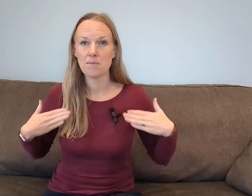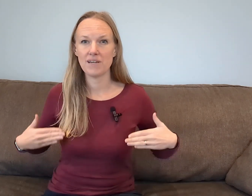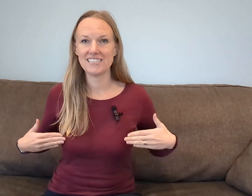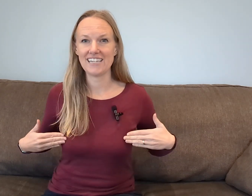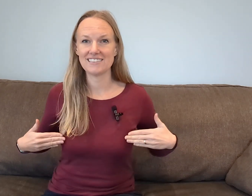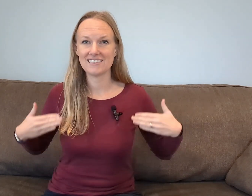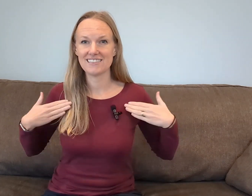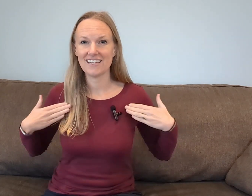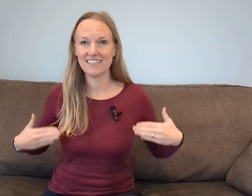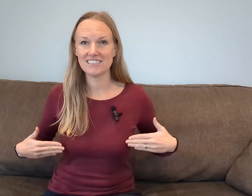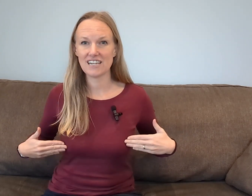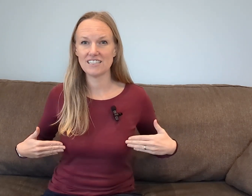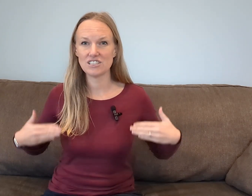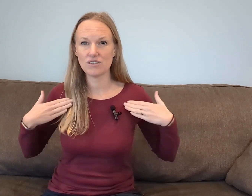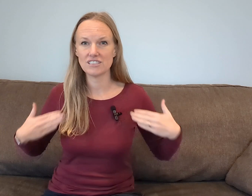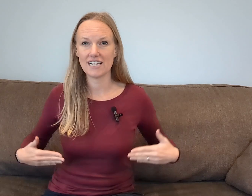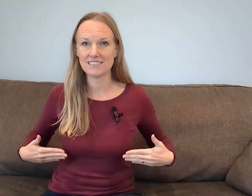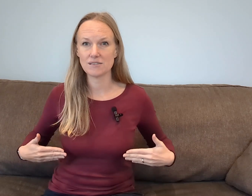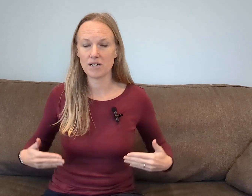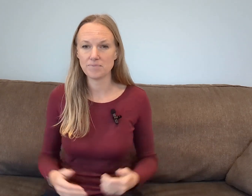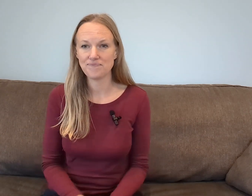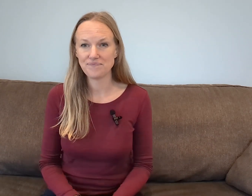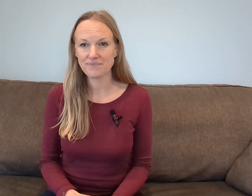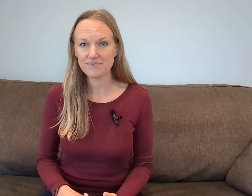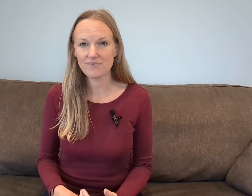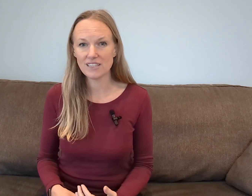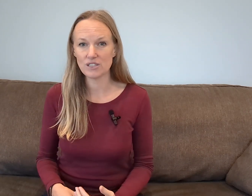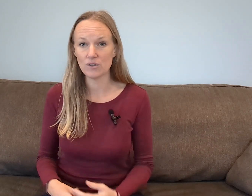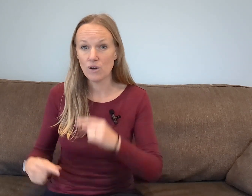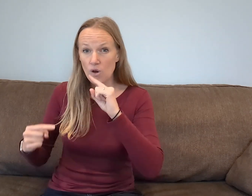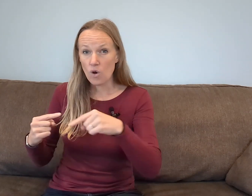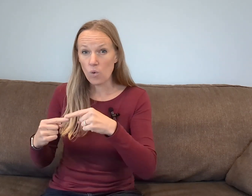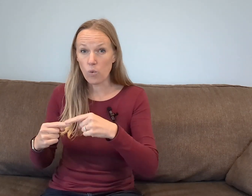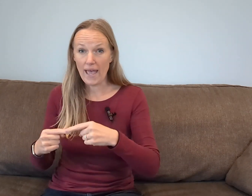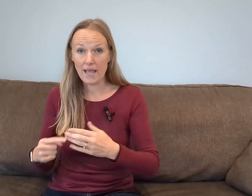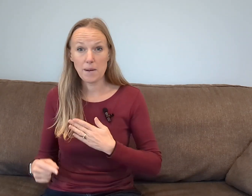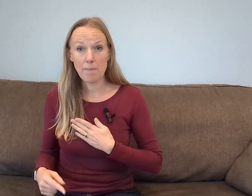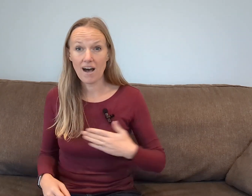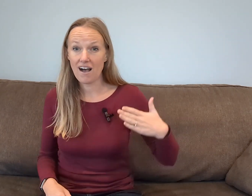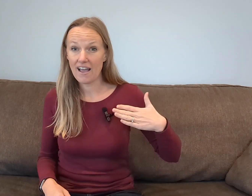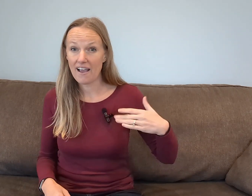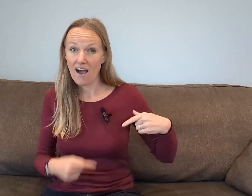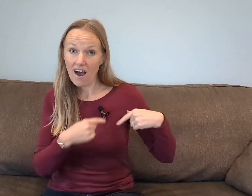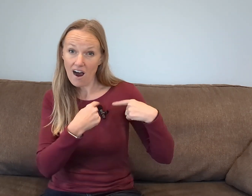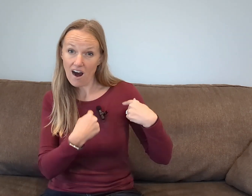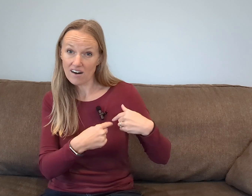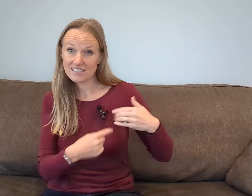my chest. Okay, and just kind of show your chest part. So when my heart